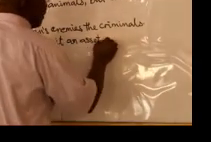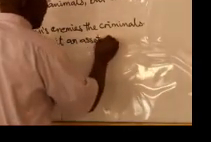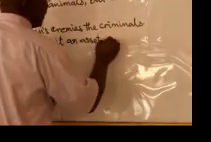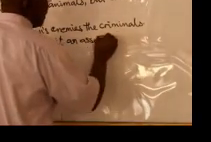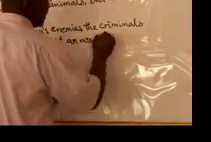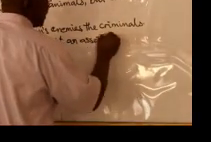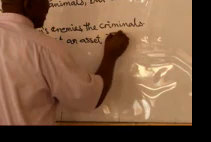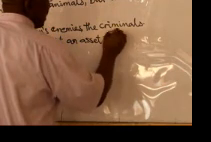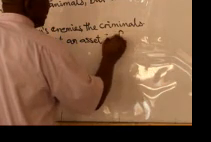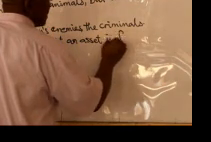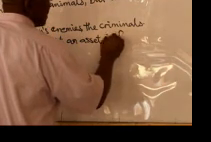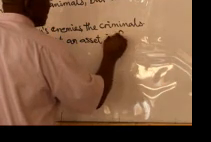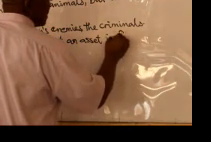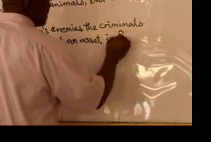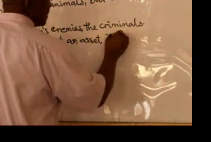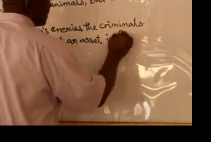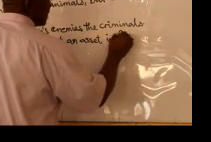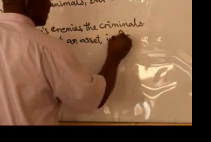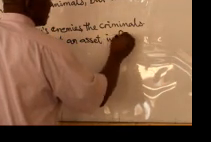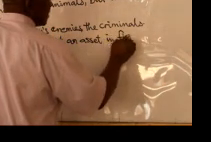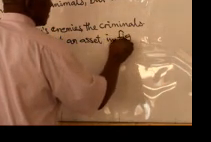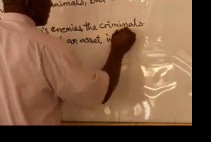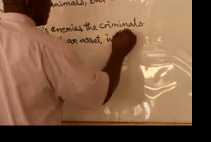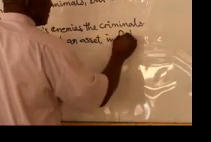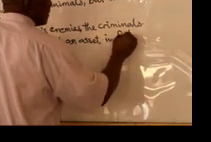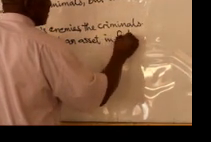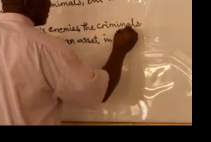in fighting crimes.